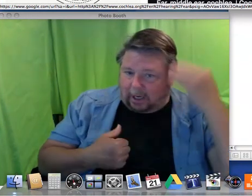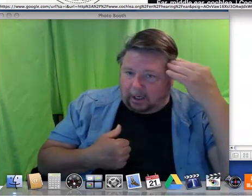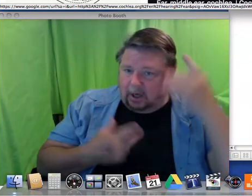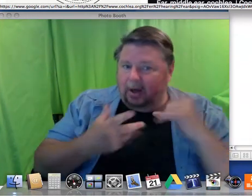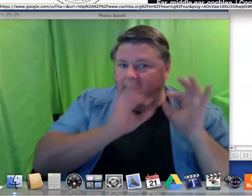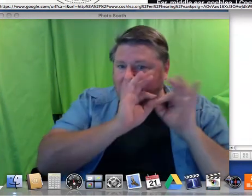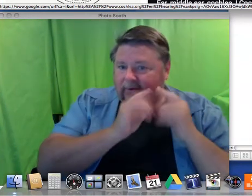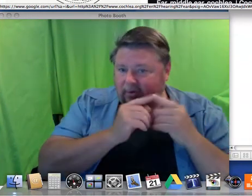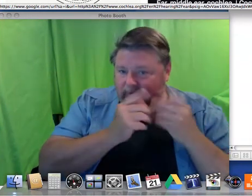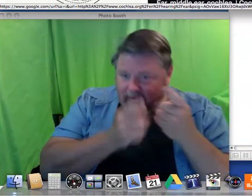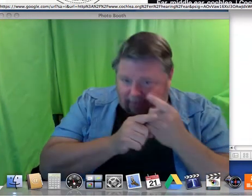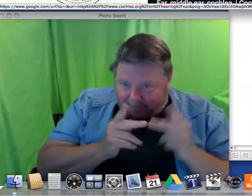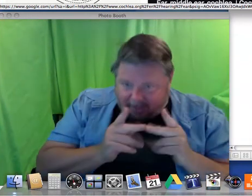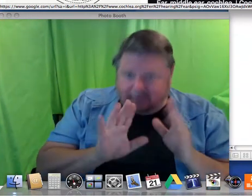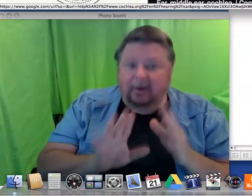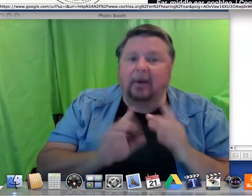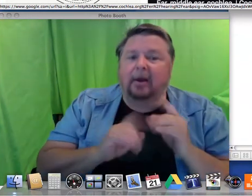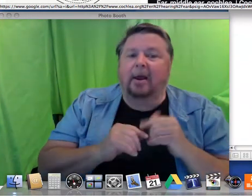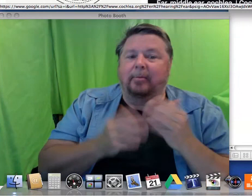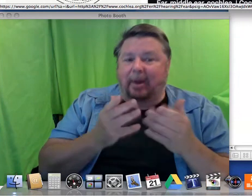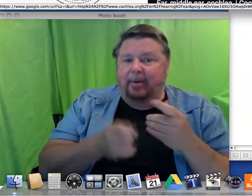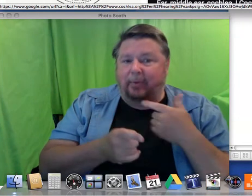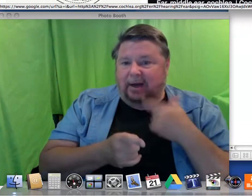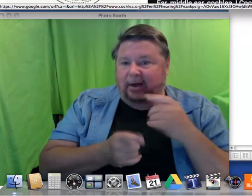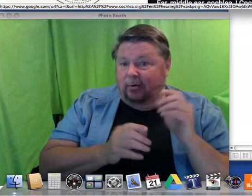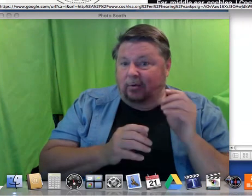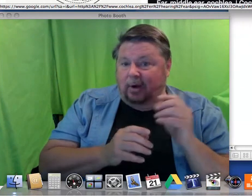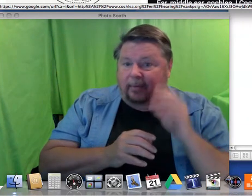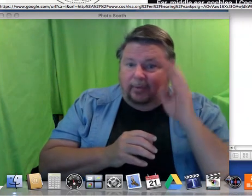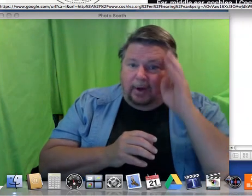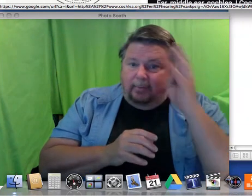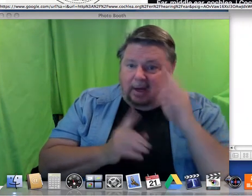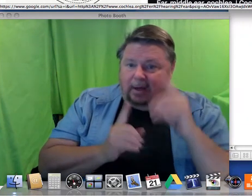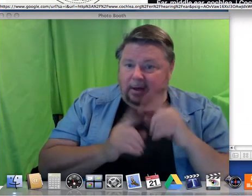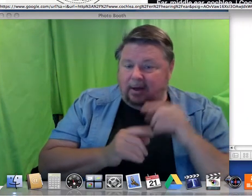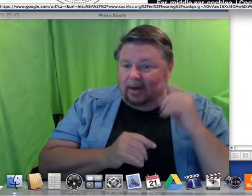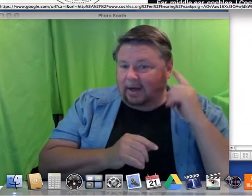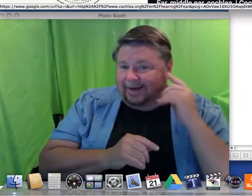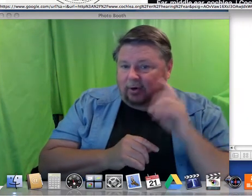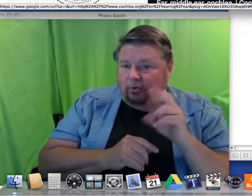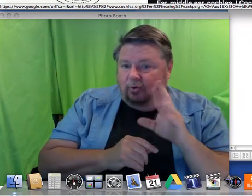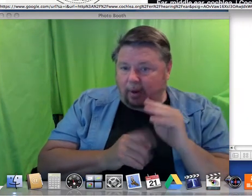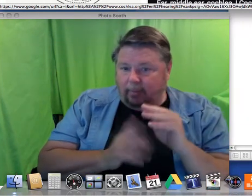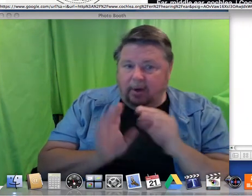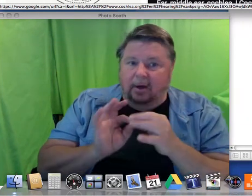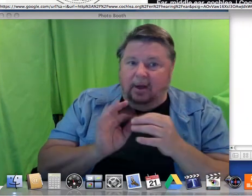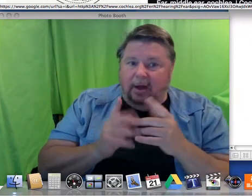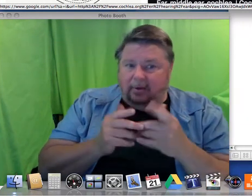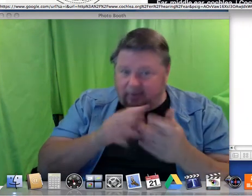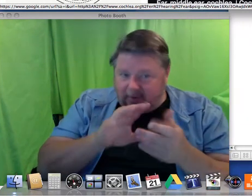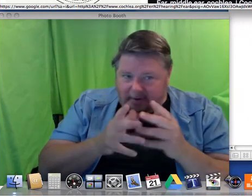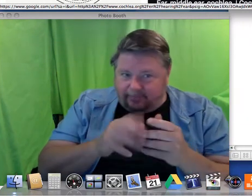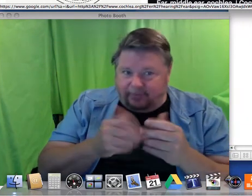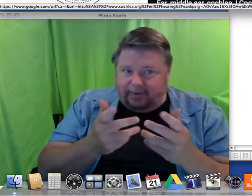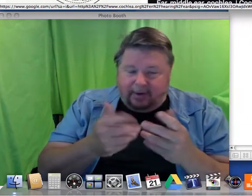head so to the right place, and maybe we need to make an eardrum